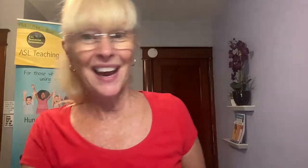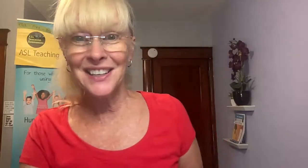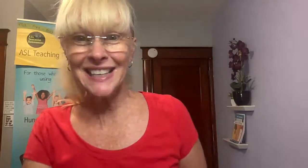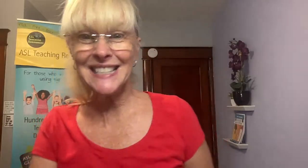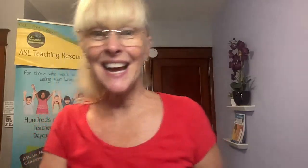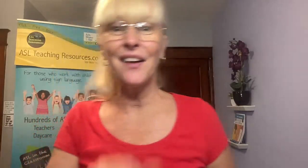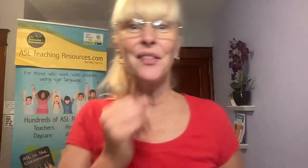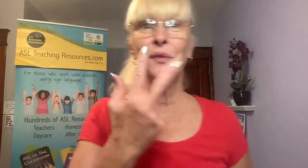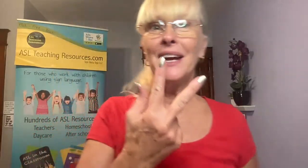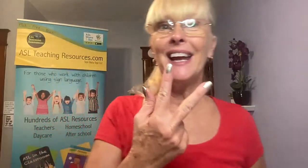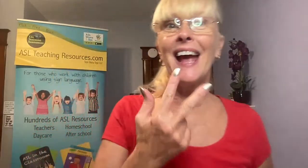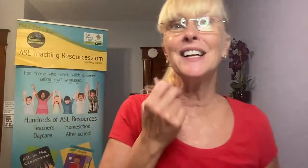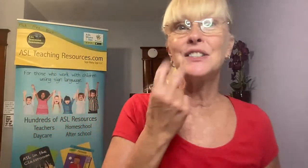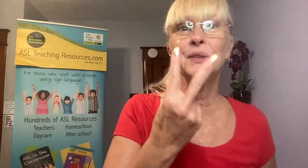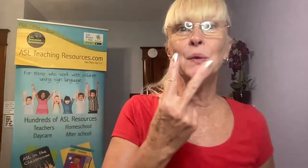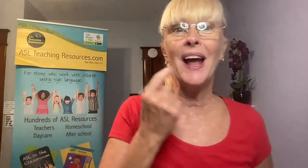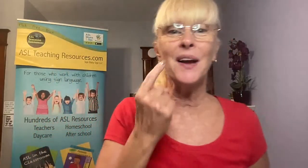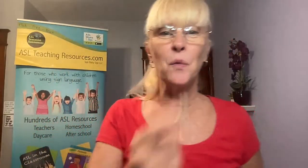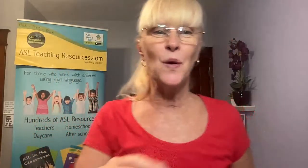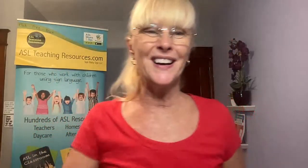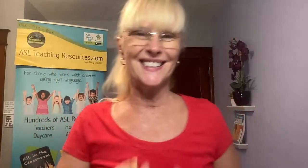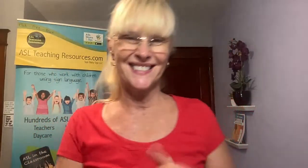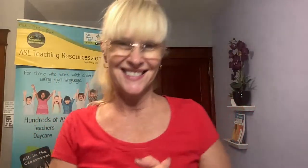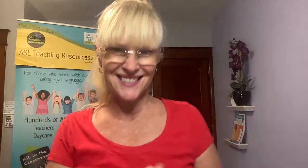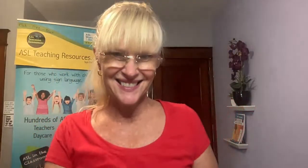Counting it down, 3 and 2 and 1.